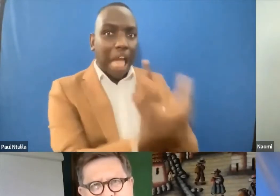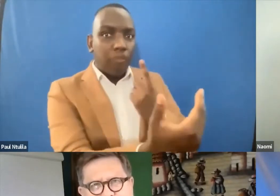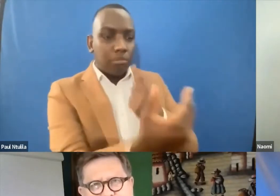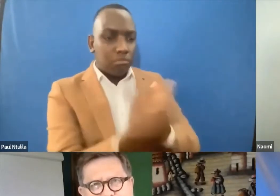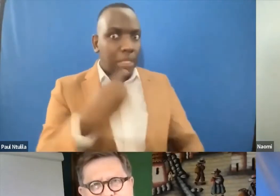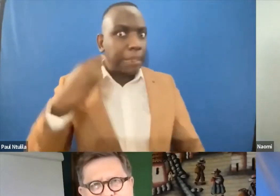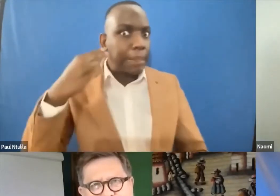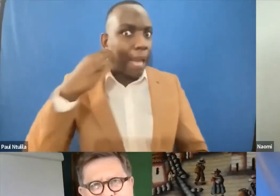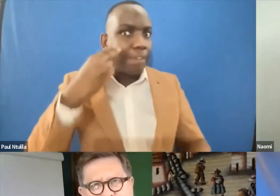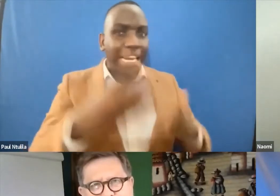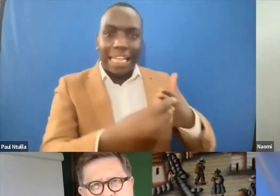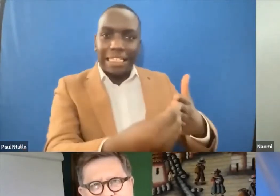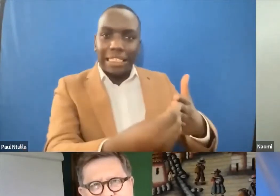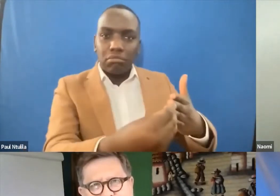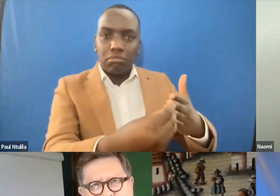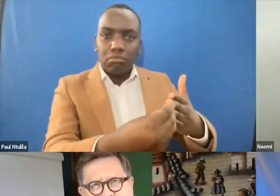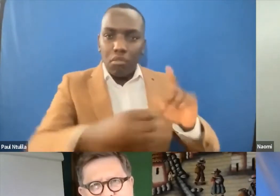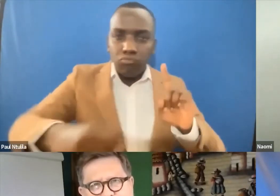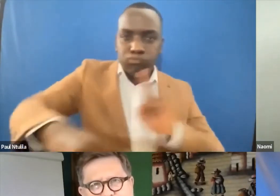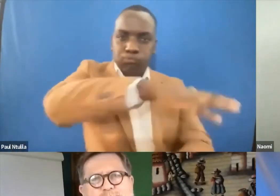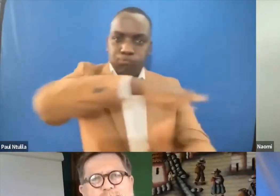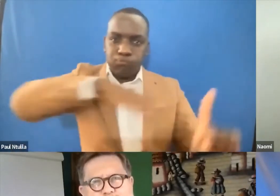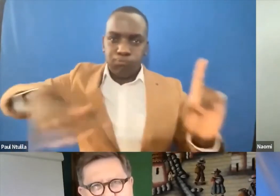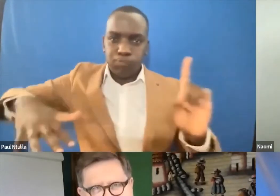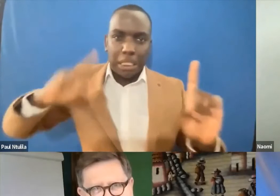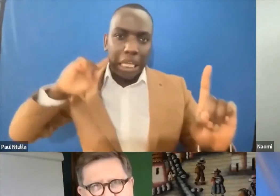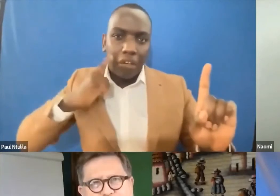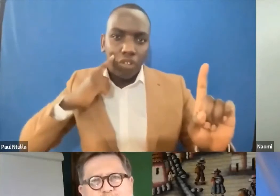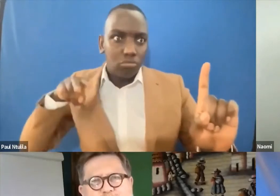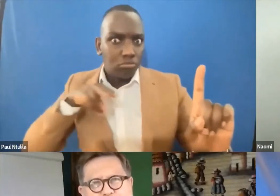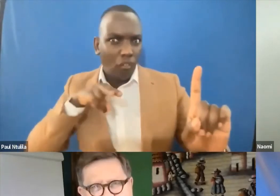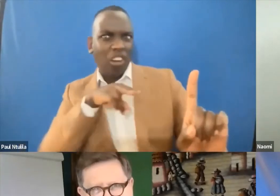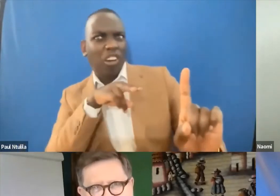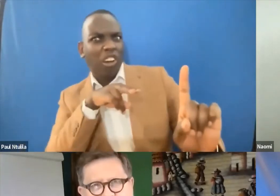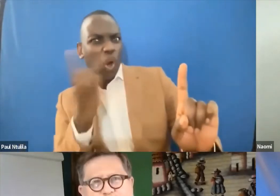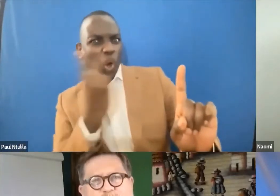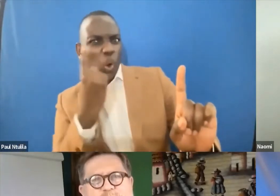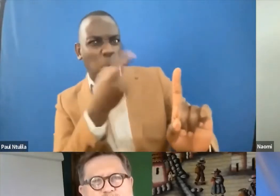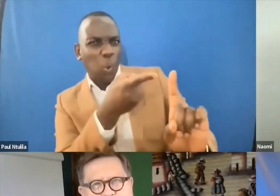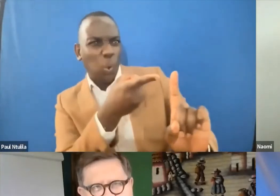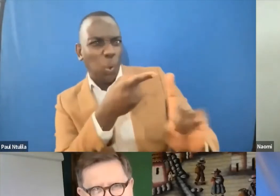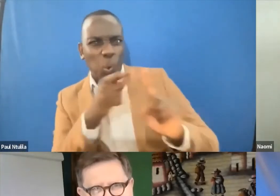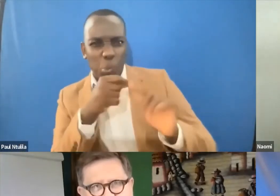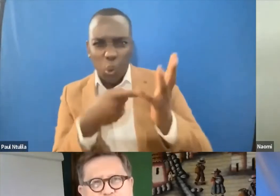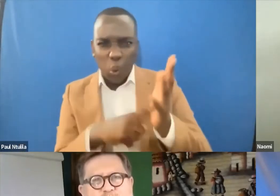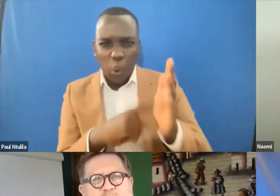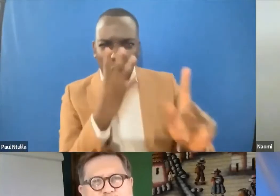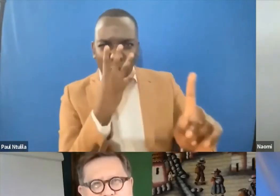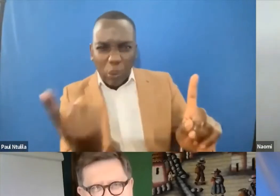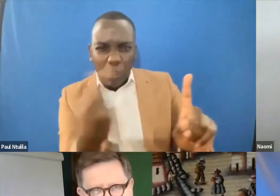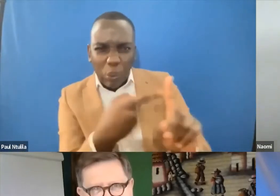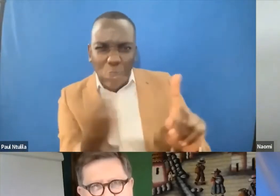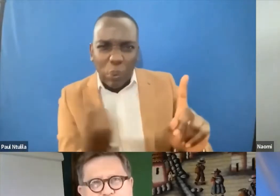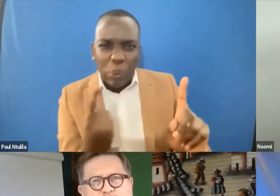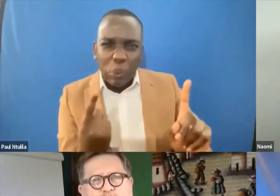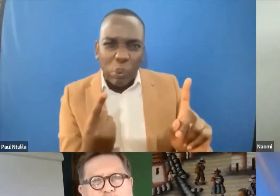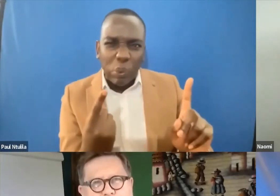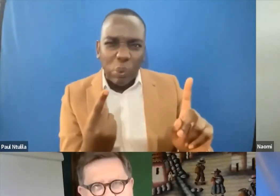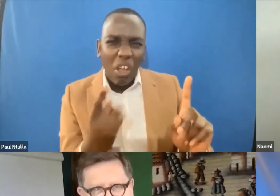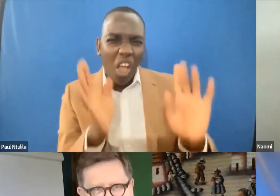community, that is harder. And so to be identified as a deaf leader within a world where most leaders are